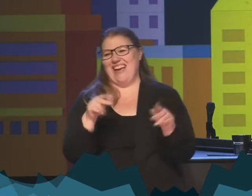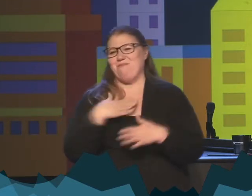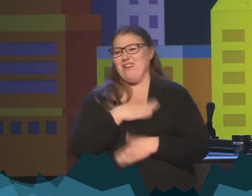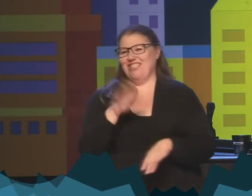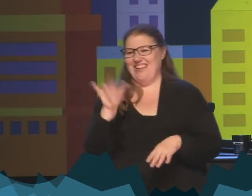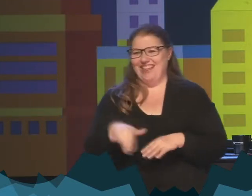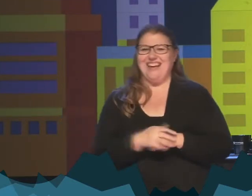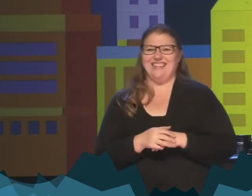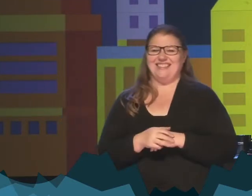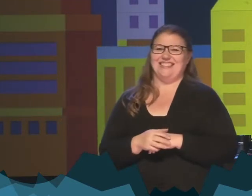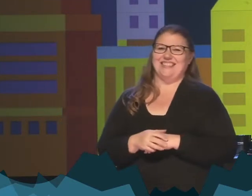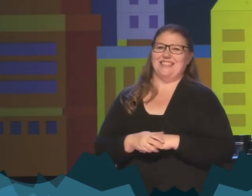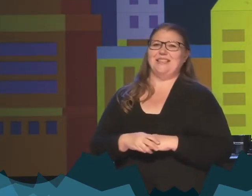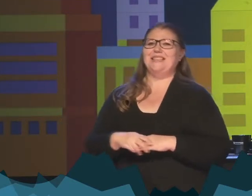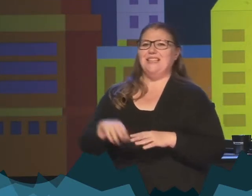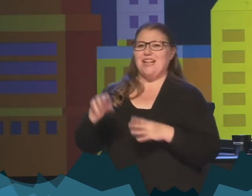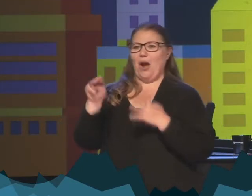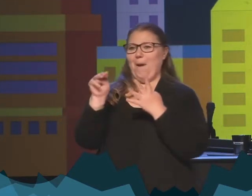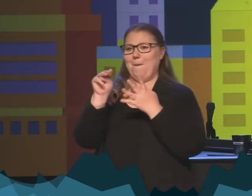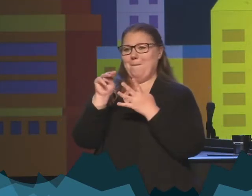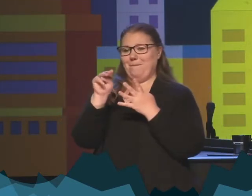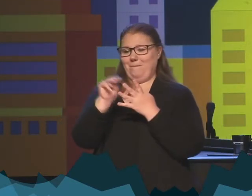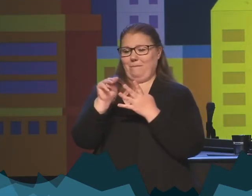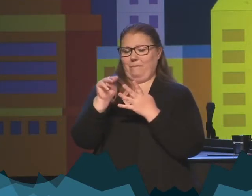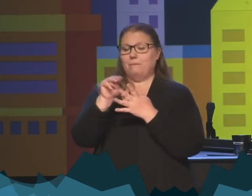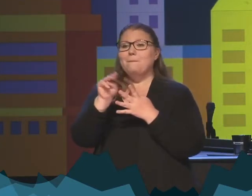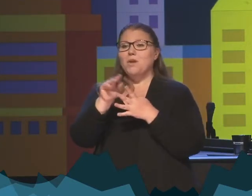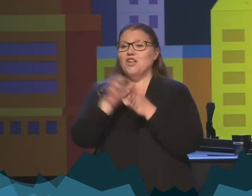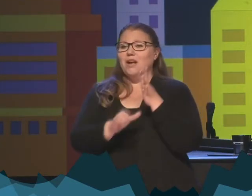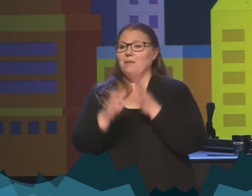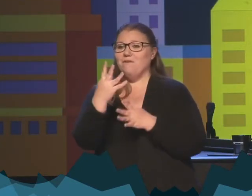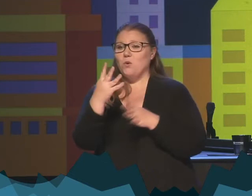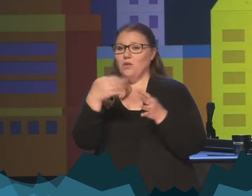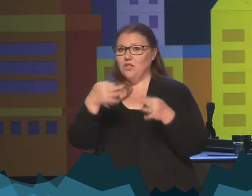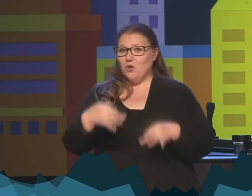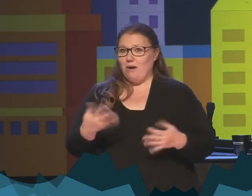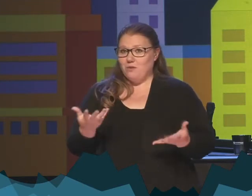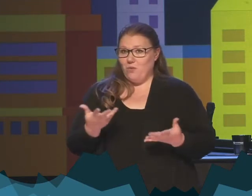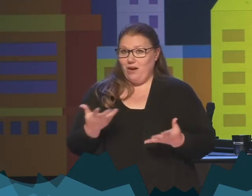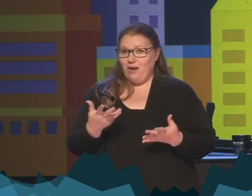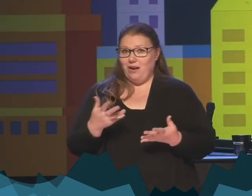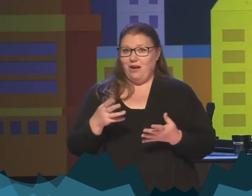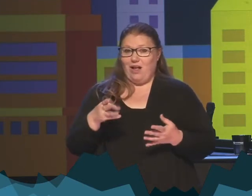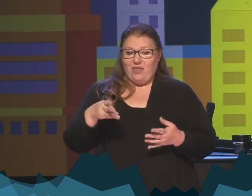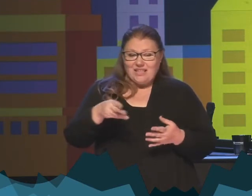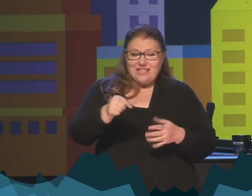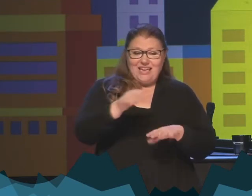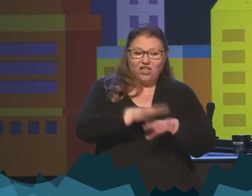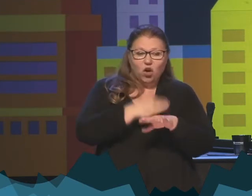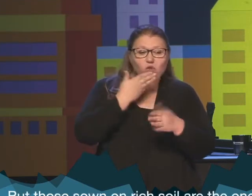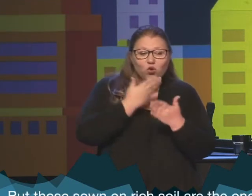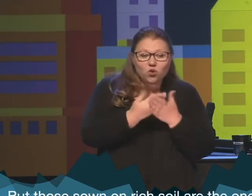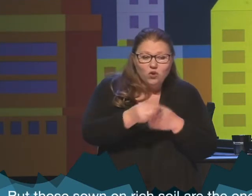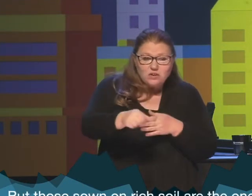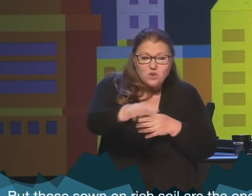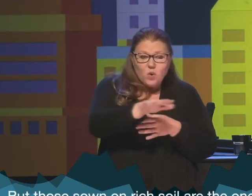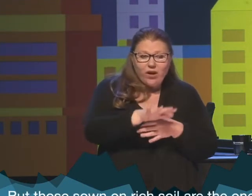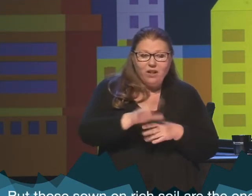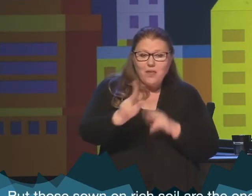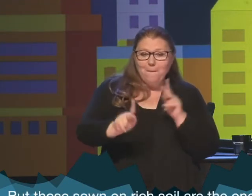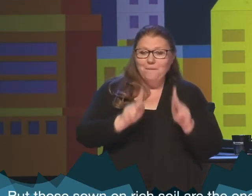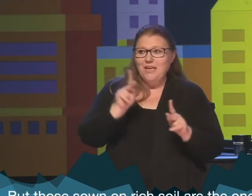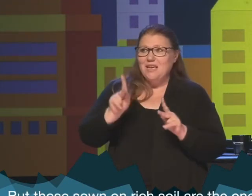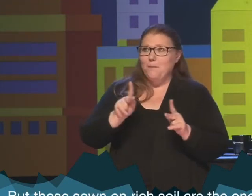go. Mark chapter 4 describes the rich soil this way. But those sown on rich soil are the ones who hear the word,